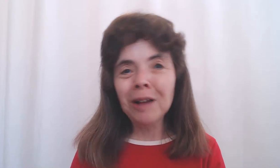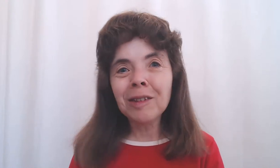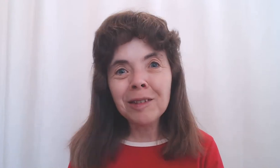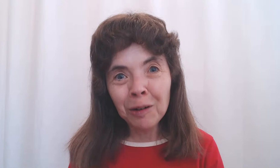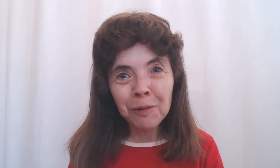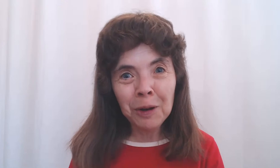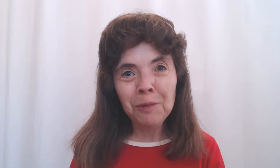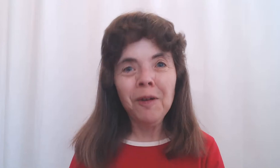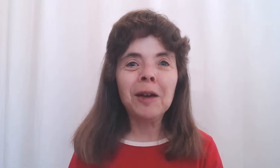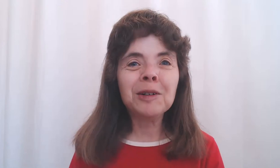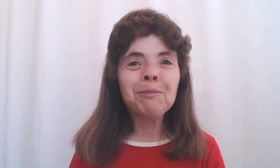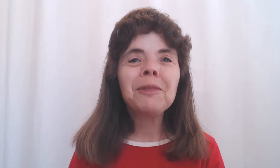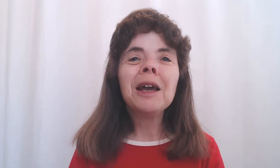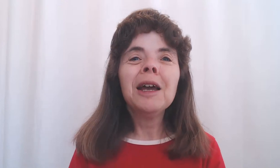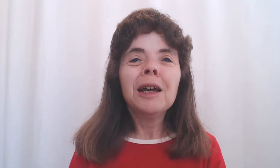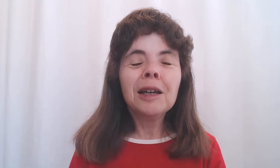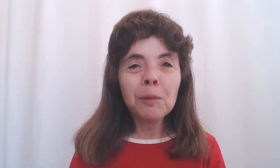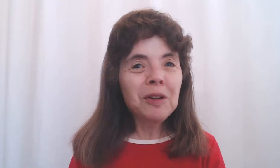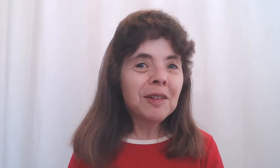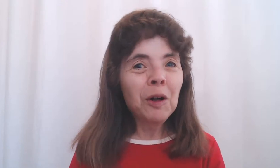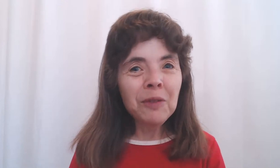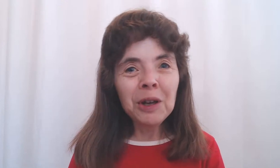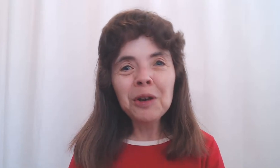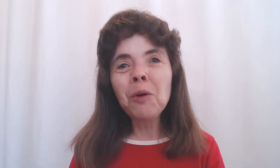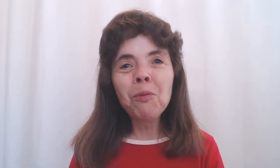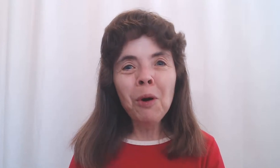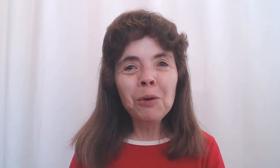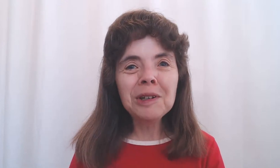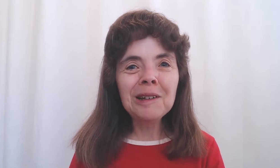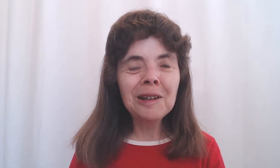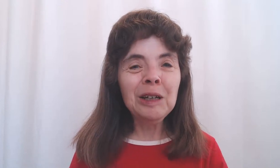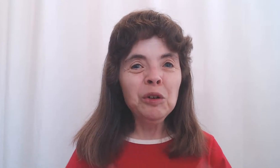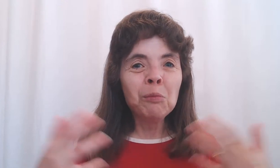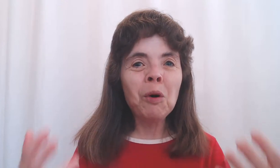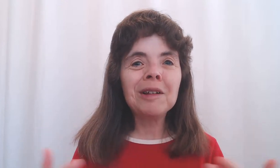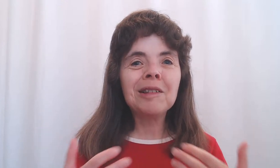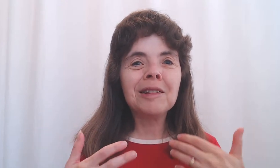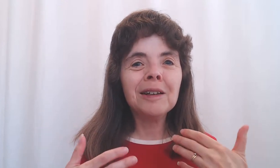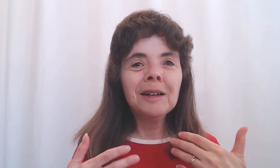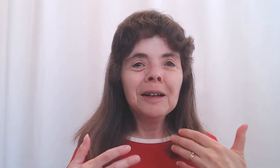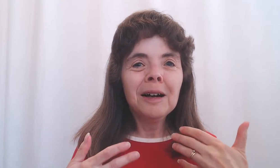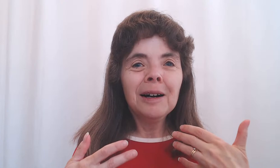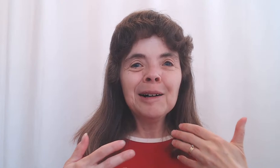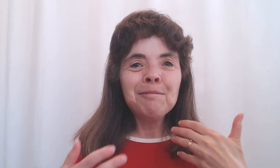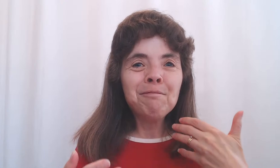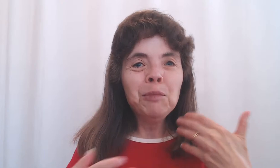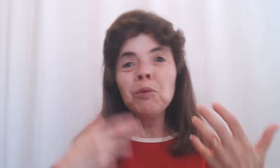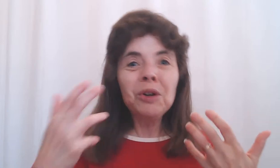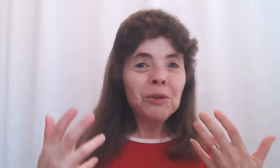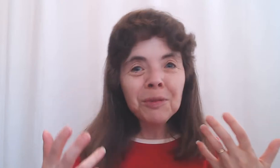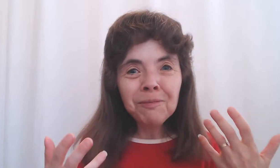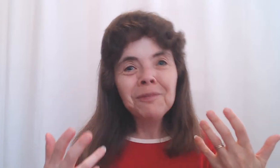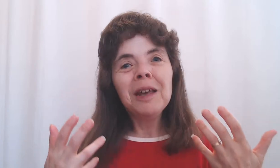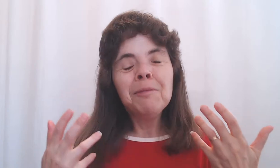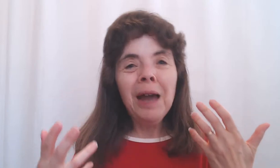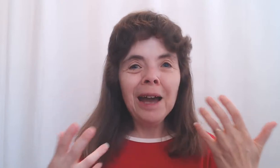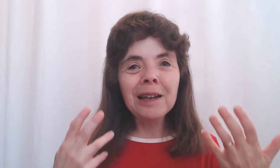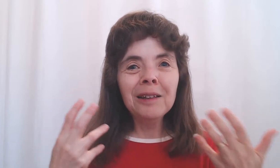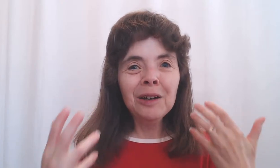and Sullivan effect. Gilbert and Sullivan wrote humorous musicals back in the